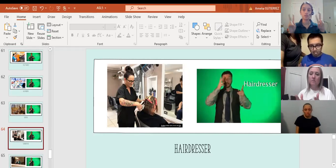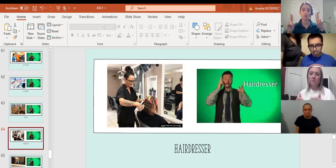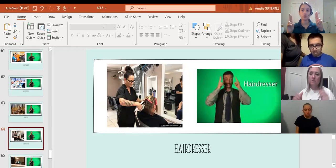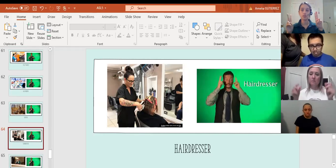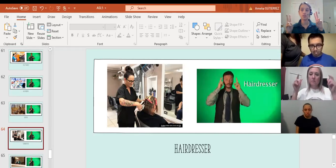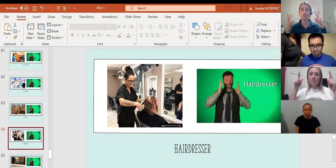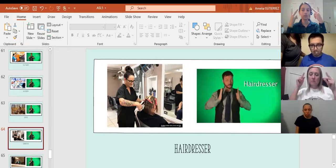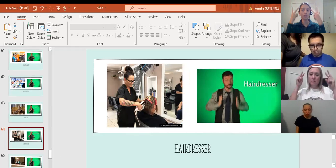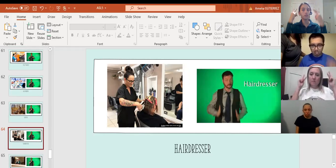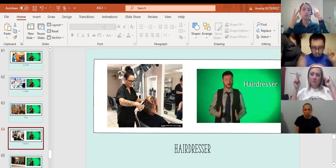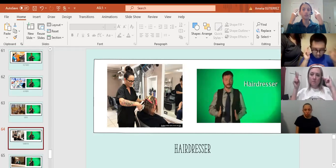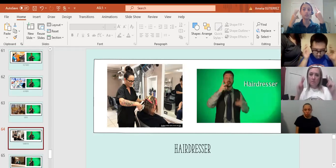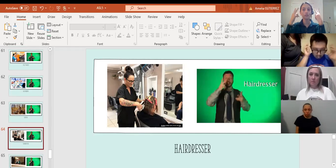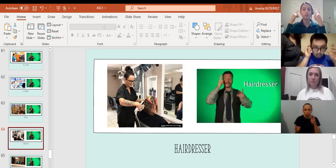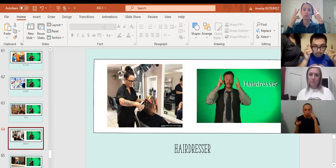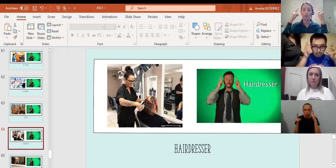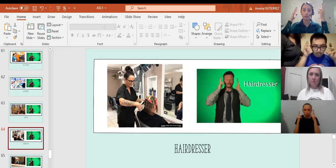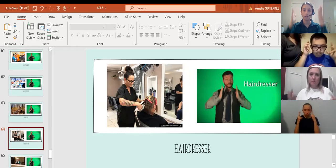Hairdresser, these are your scissors.